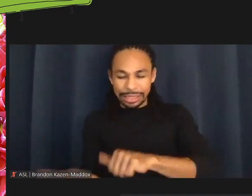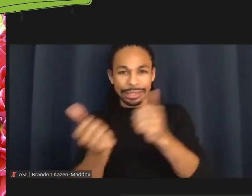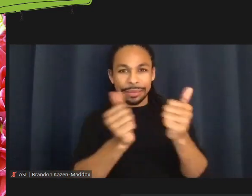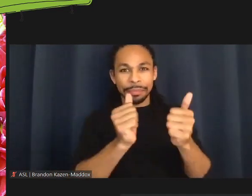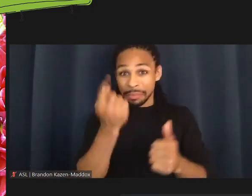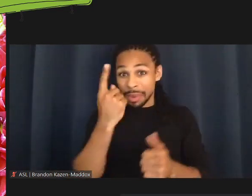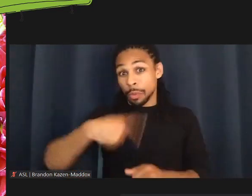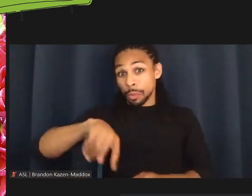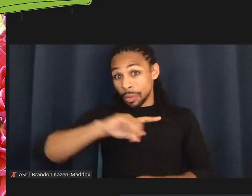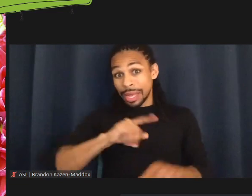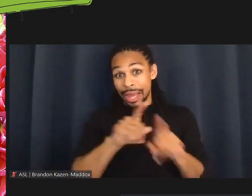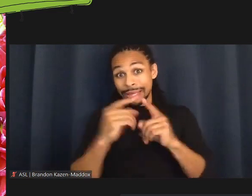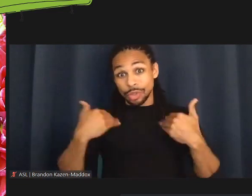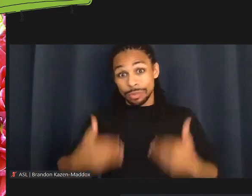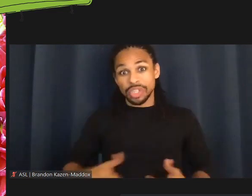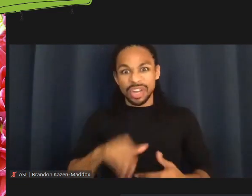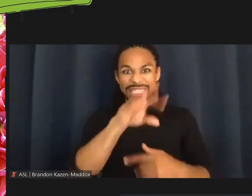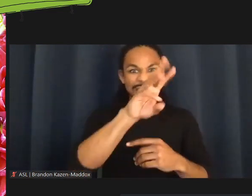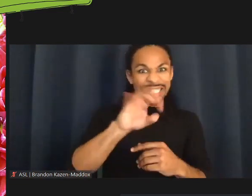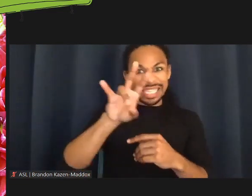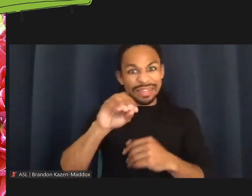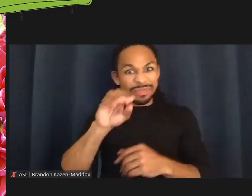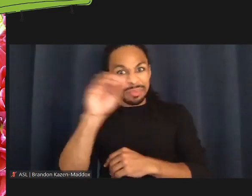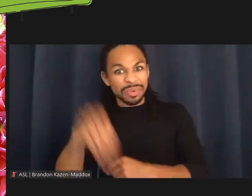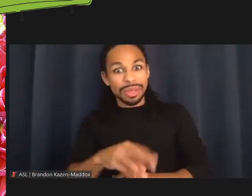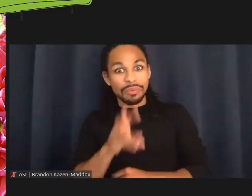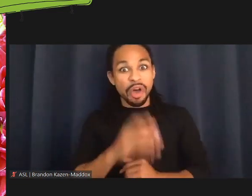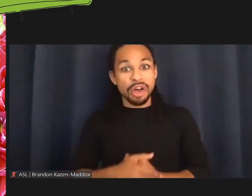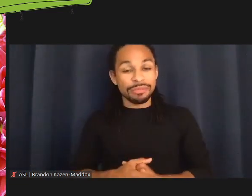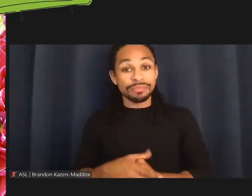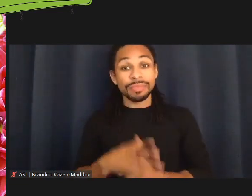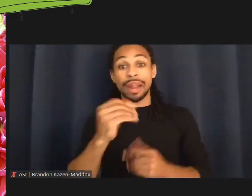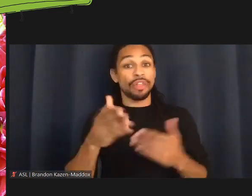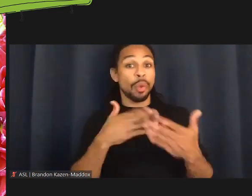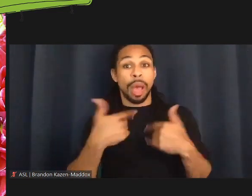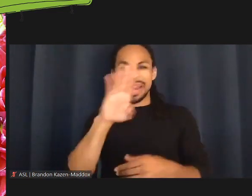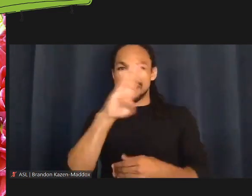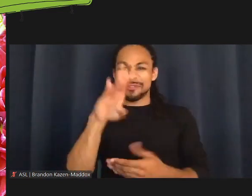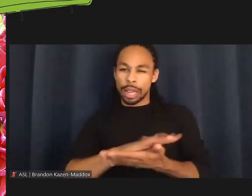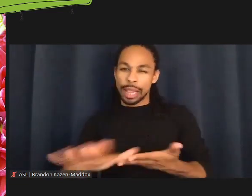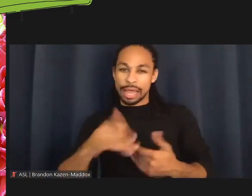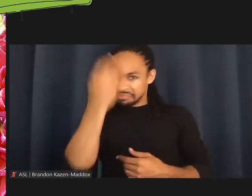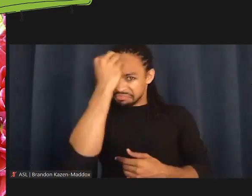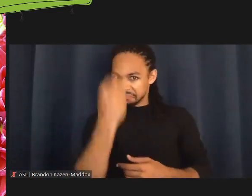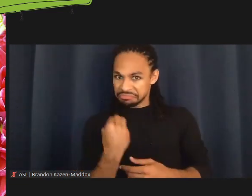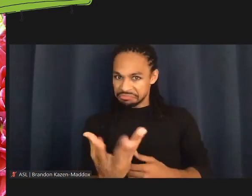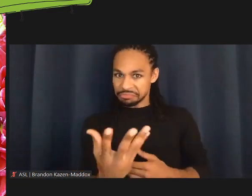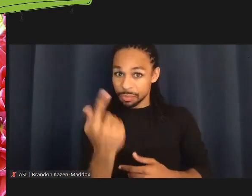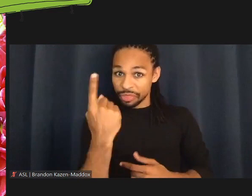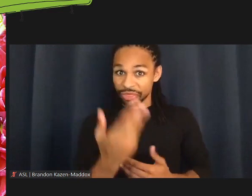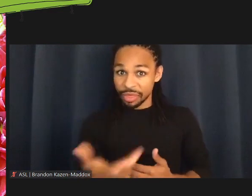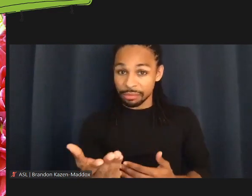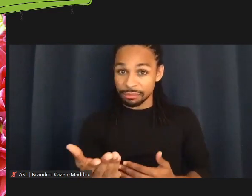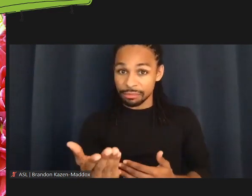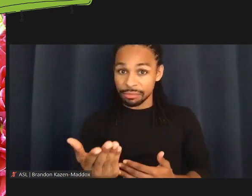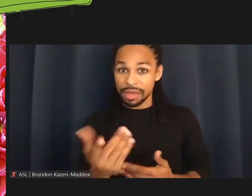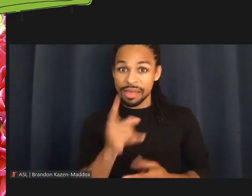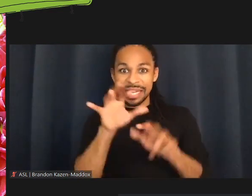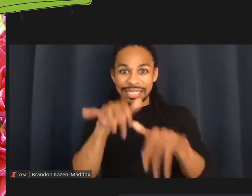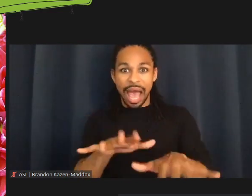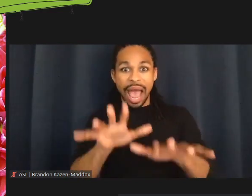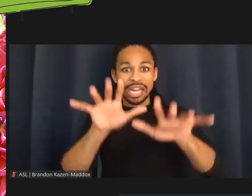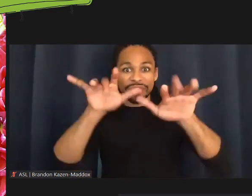are 60 to 70% water. And though I'm never clean, let me tell you, the tide of the